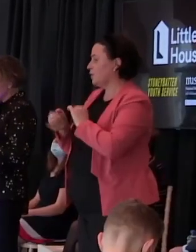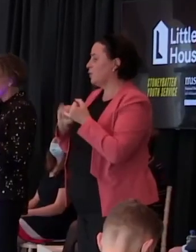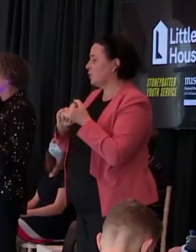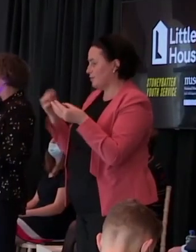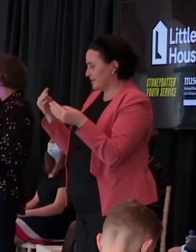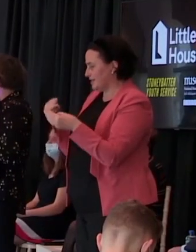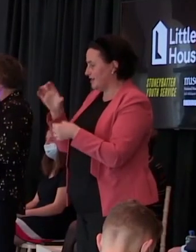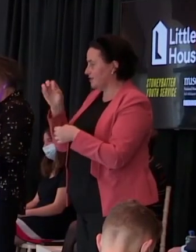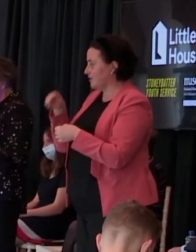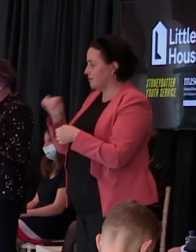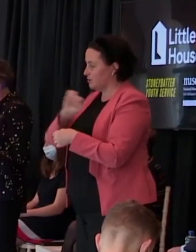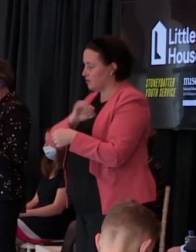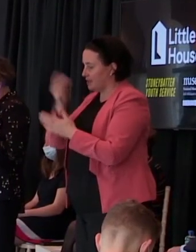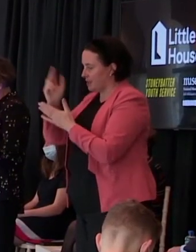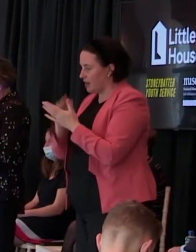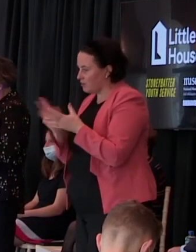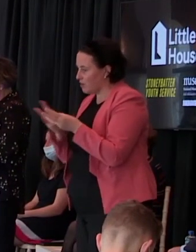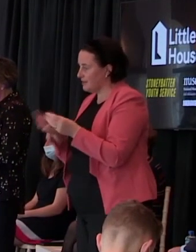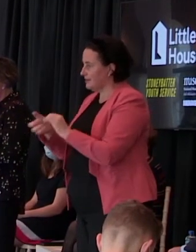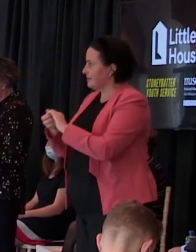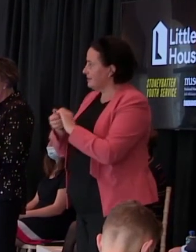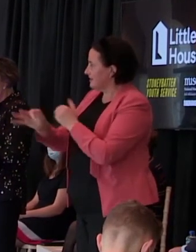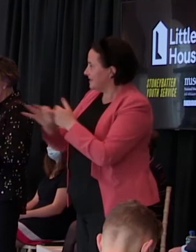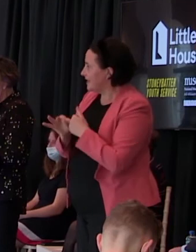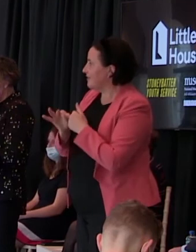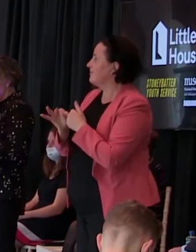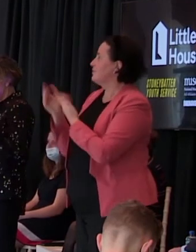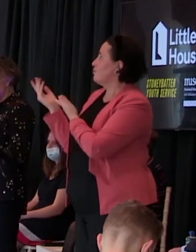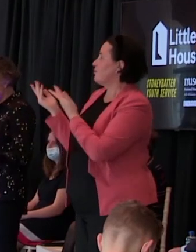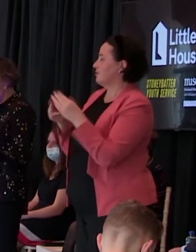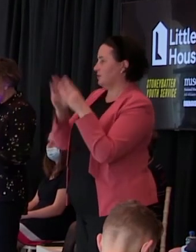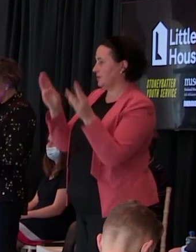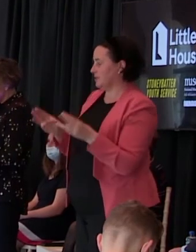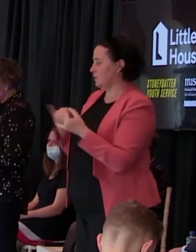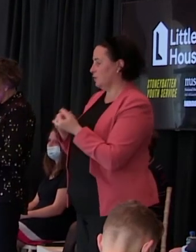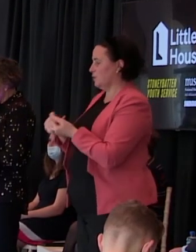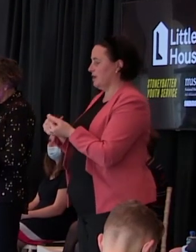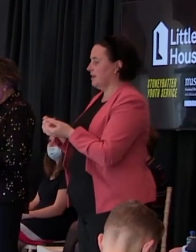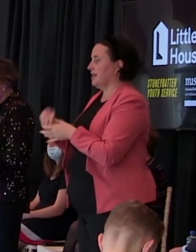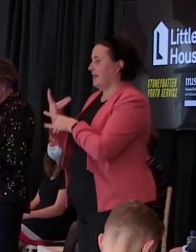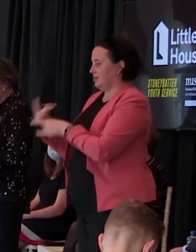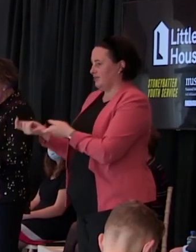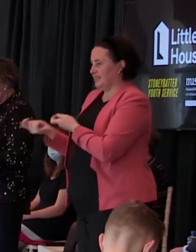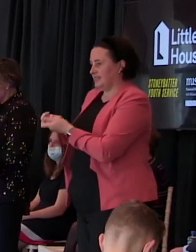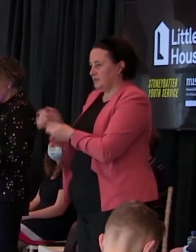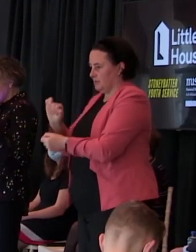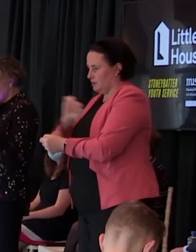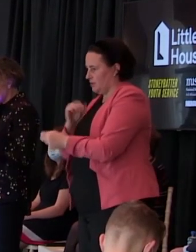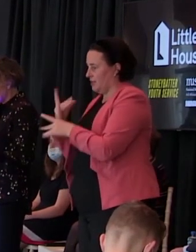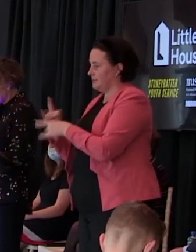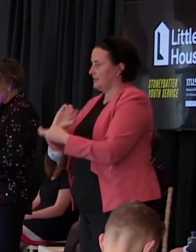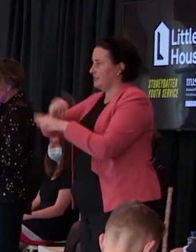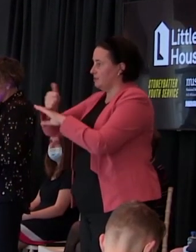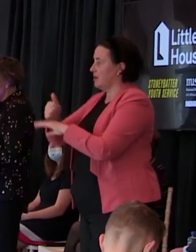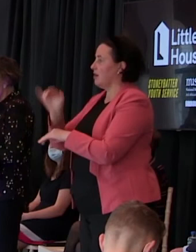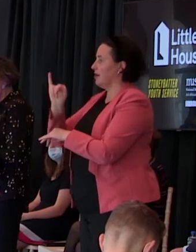to ensure that the artworks were safe to come into the museum and go on display, our facilities colleagues who helped and supported the installation, our